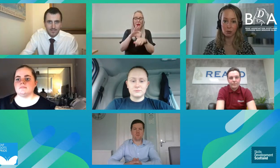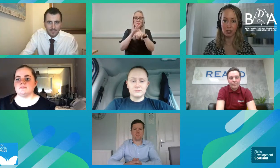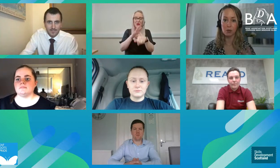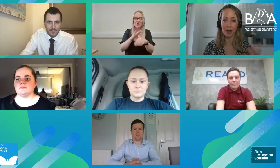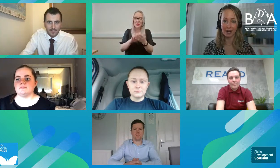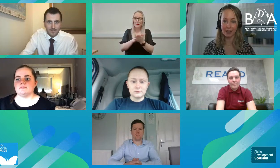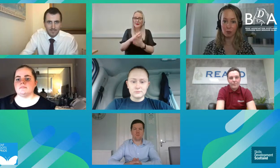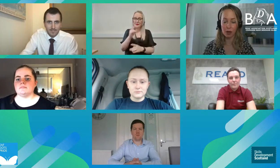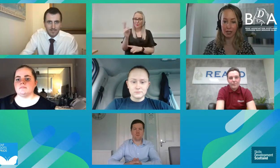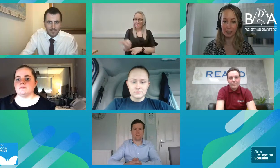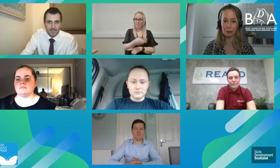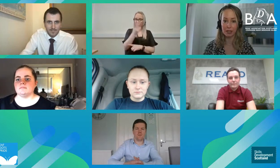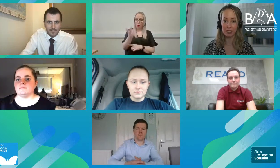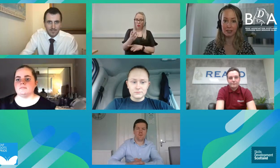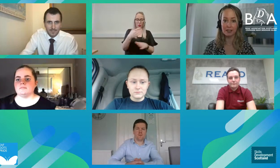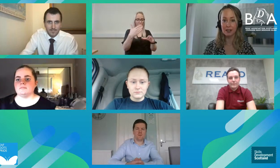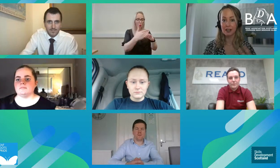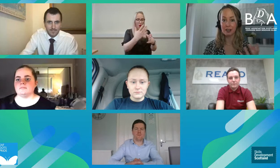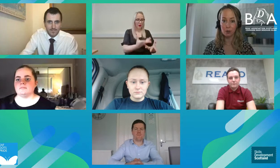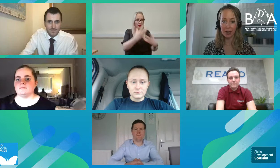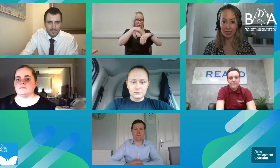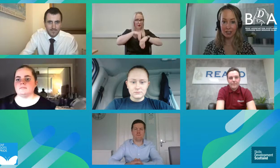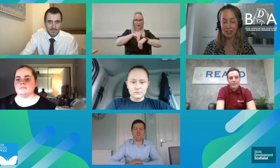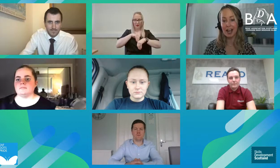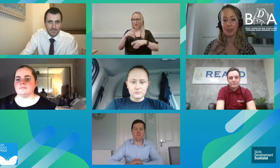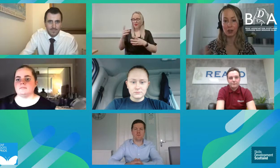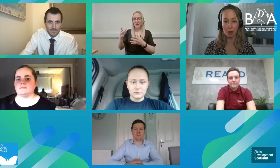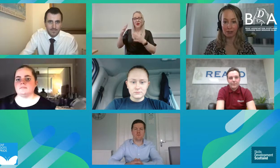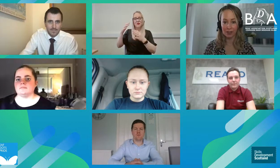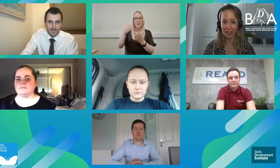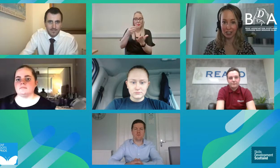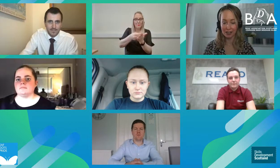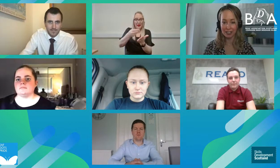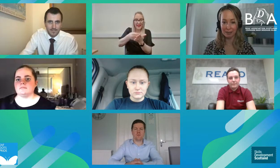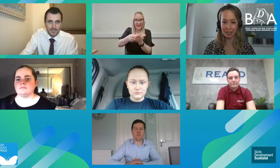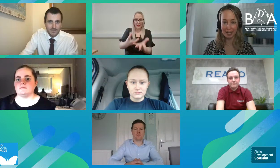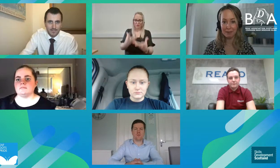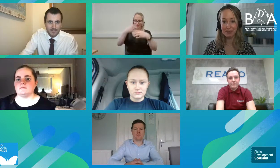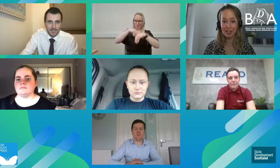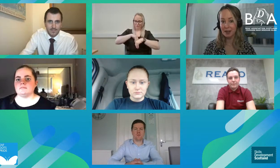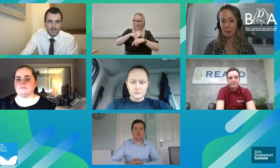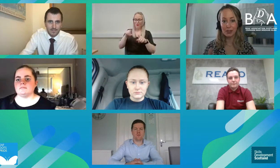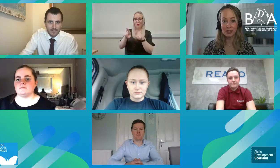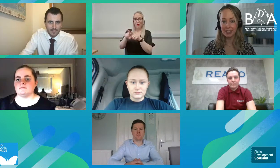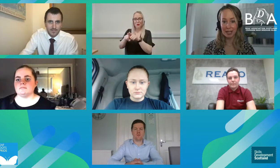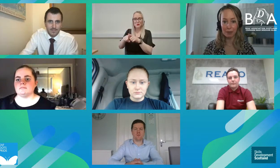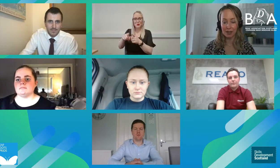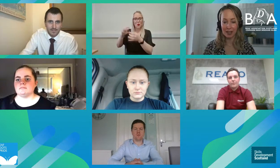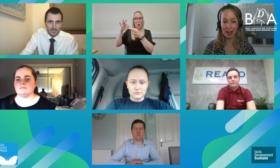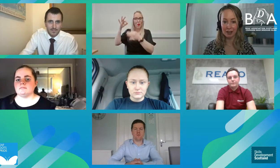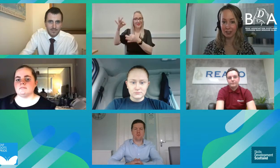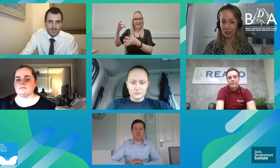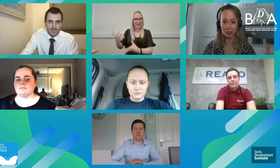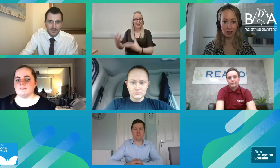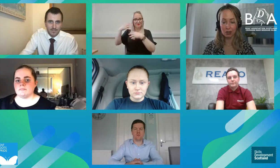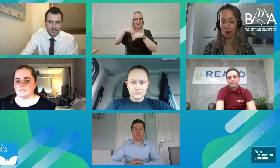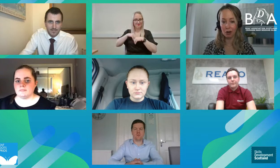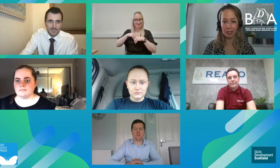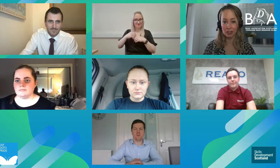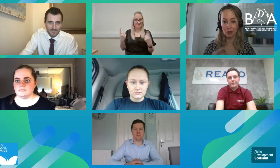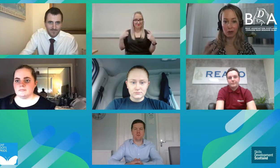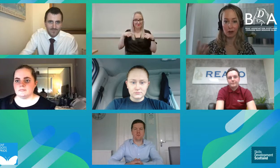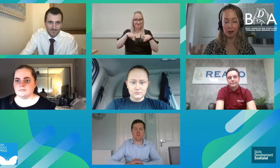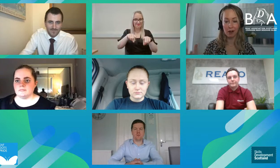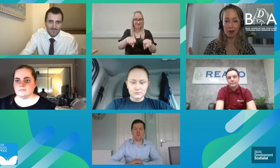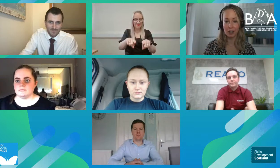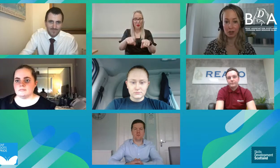things so that you are getting the work experience, the wage and the qualification at the same time. But you can separate that out and just do